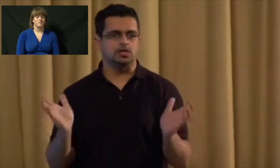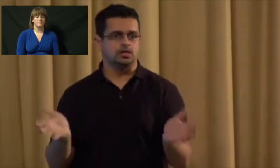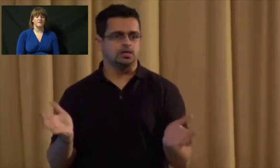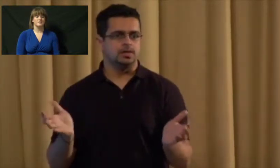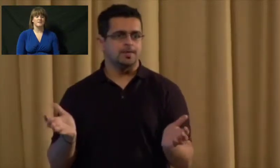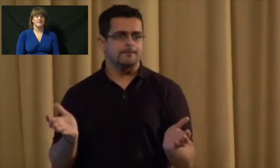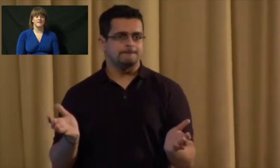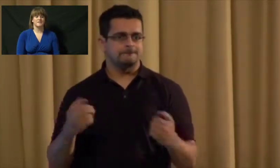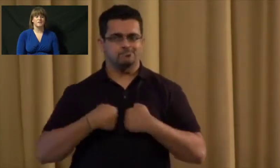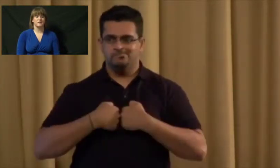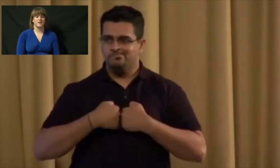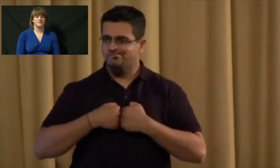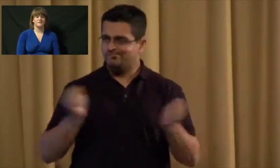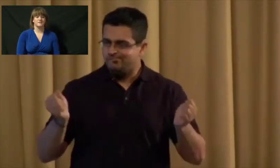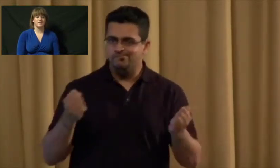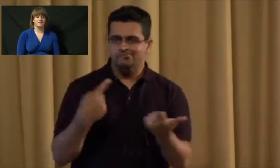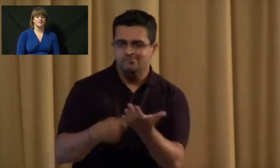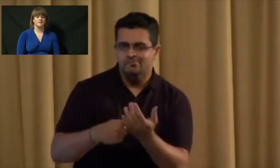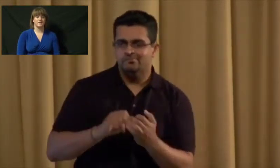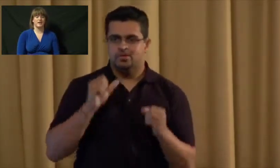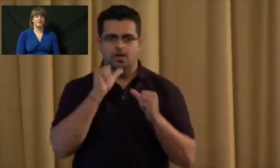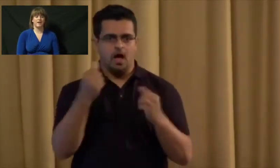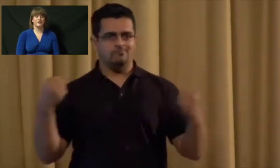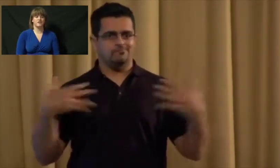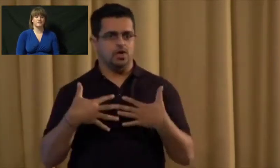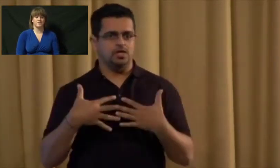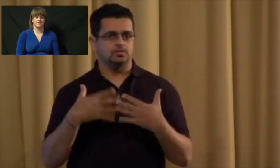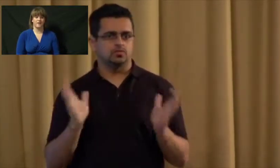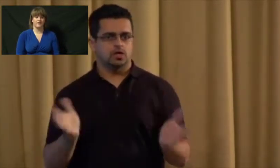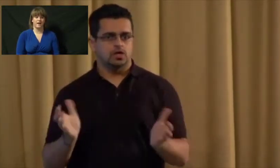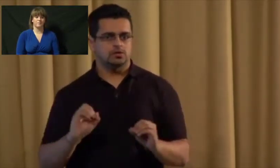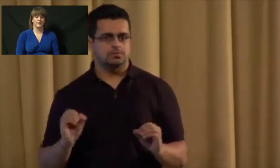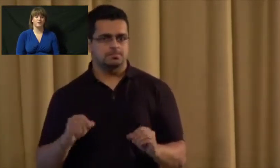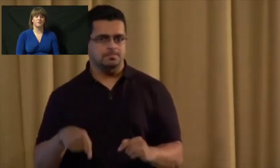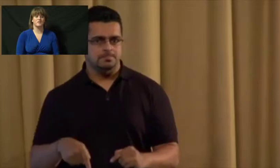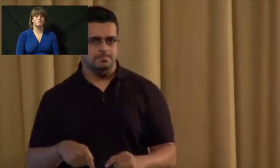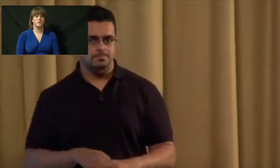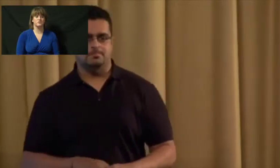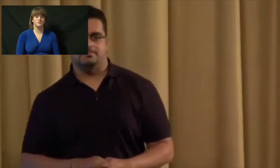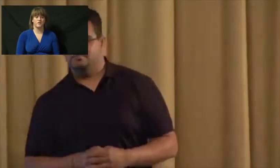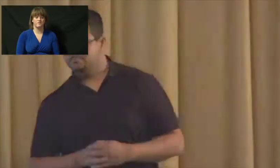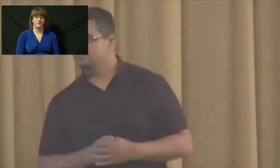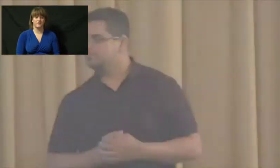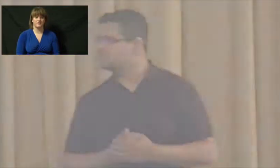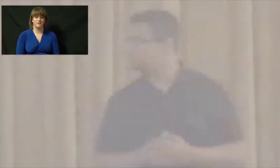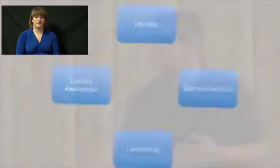Something that's missing in developing countries is the interaction and stuff like that, being able to expose yourself to things like that.